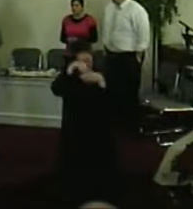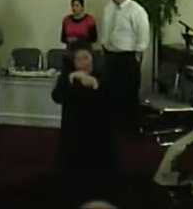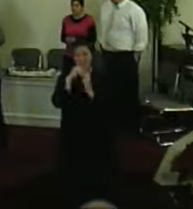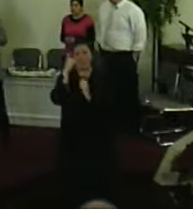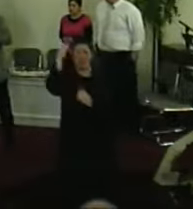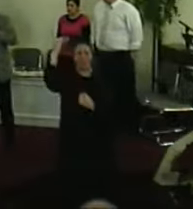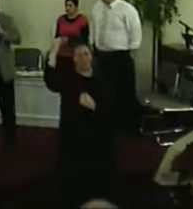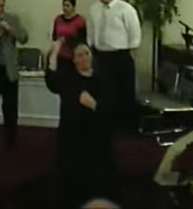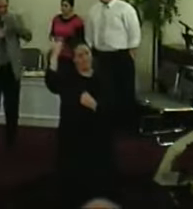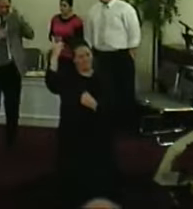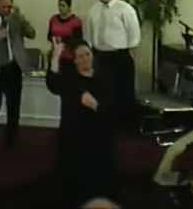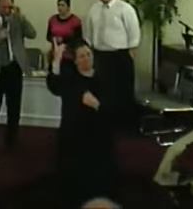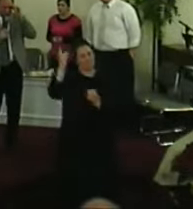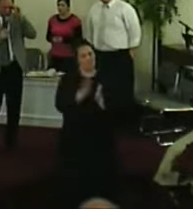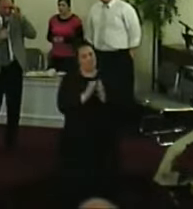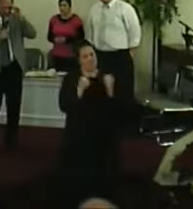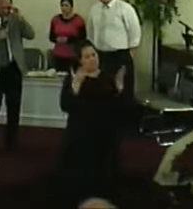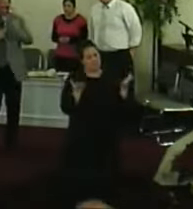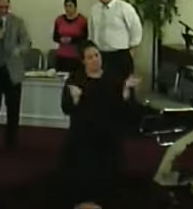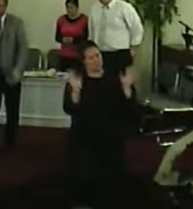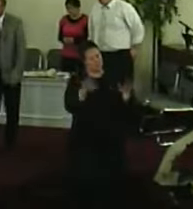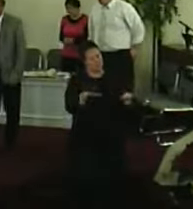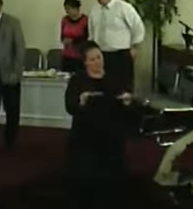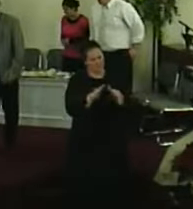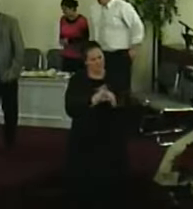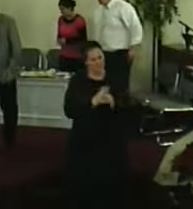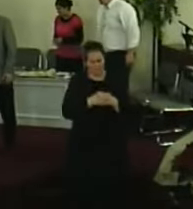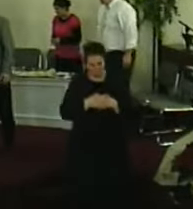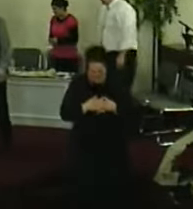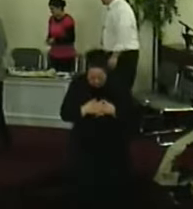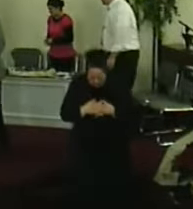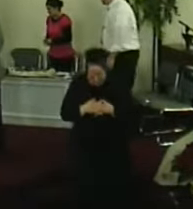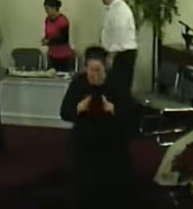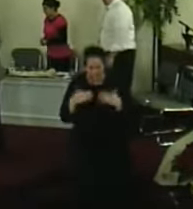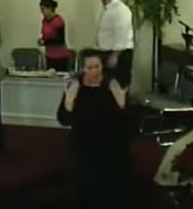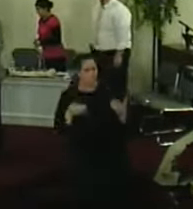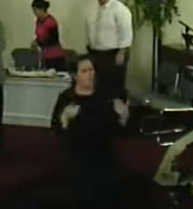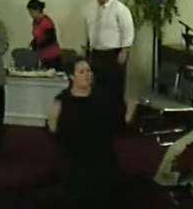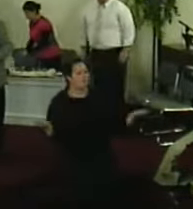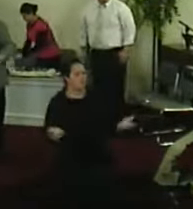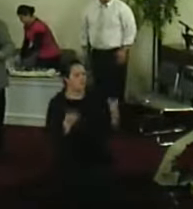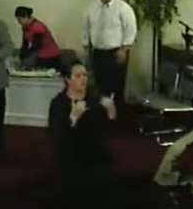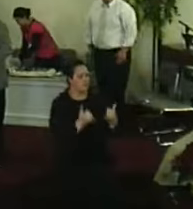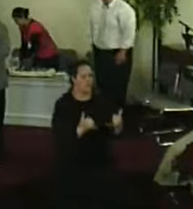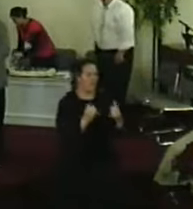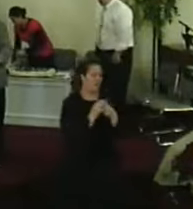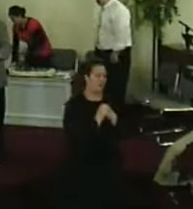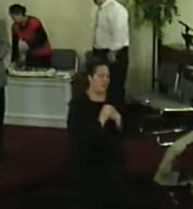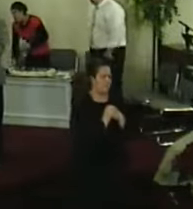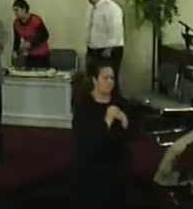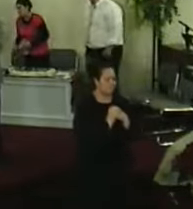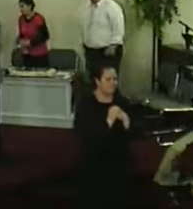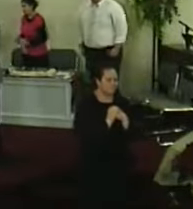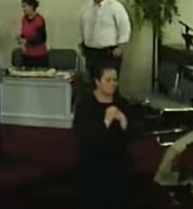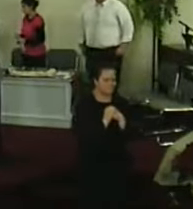Hallelujah. Praise God. You may be seated. We're glad that you're here tonight.